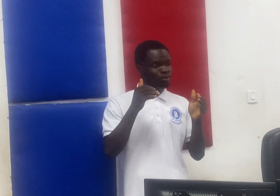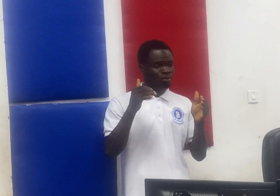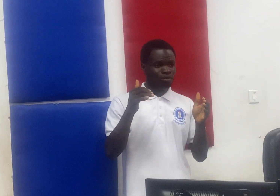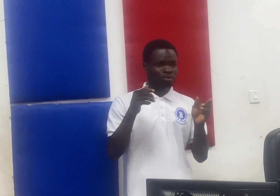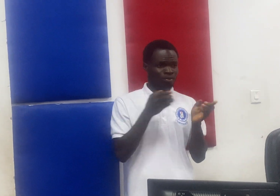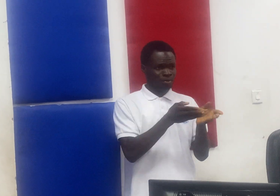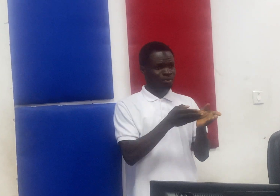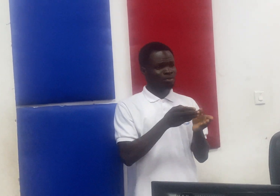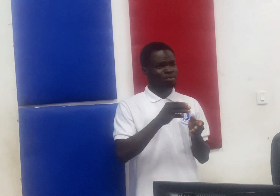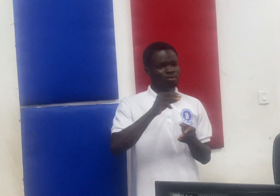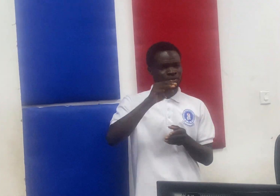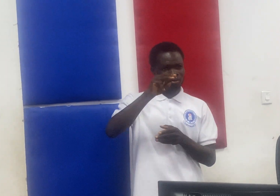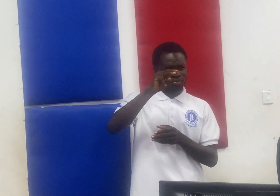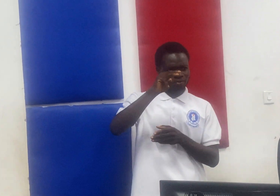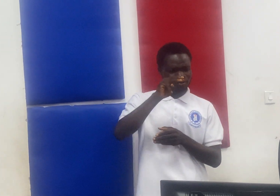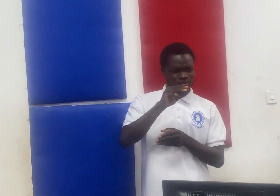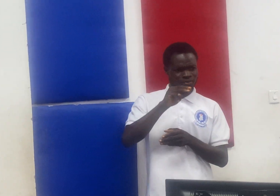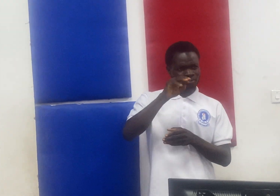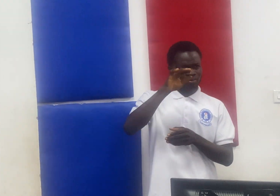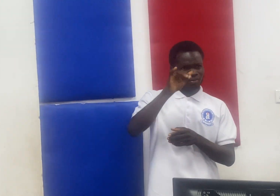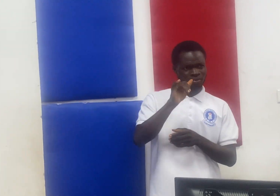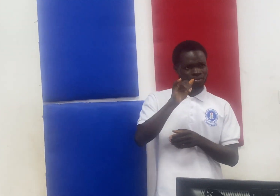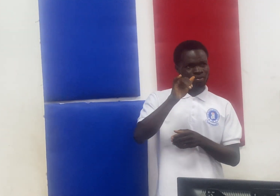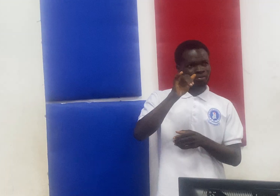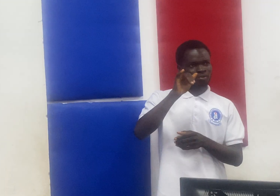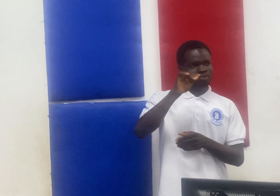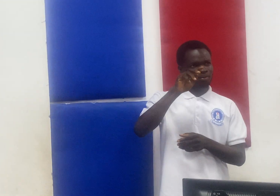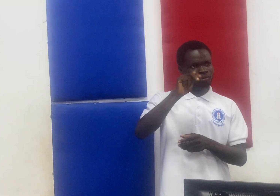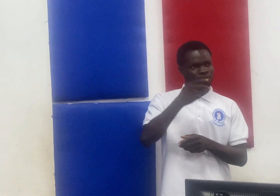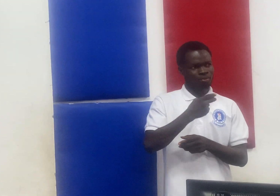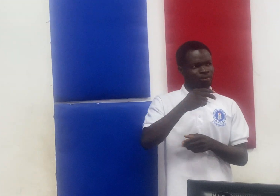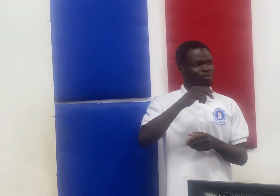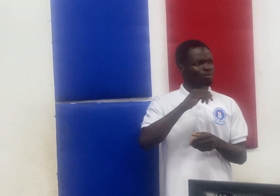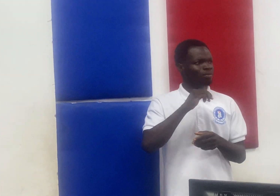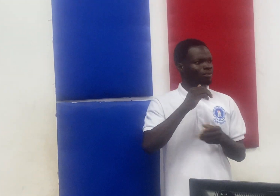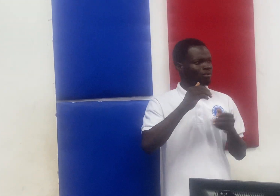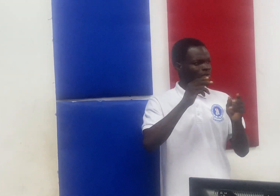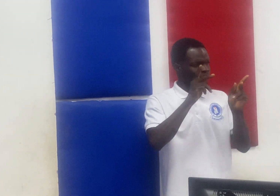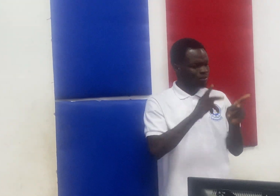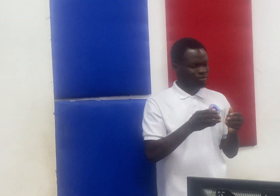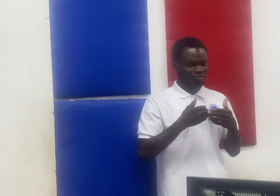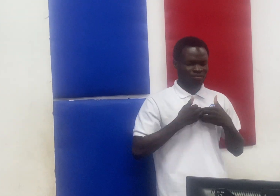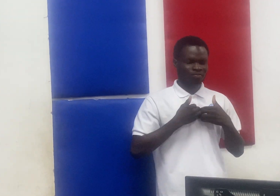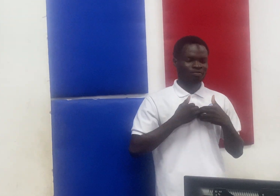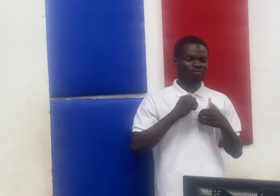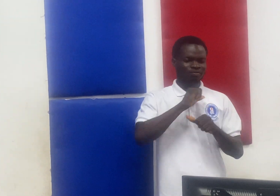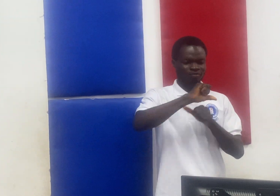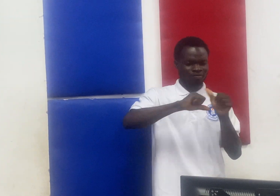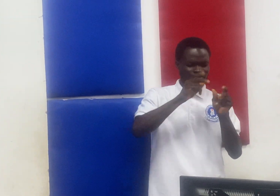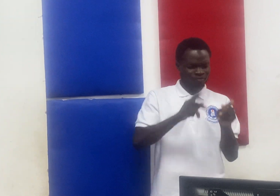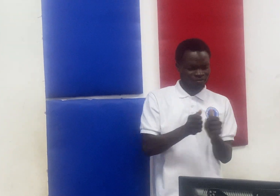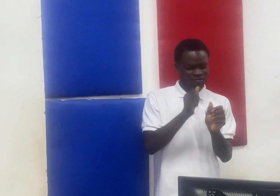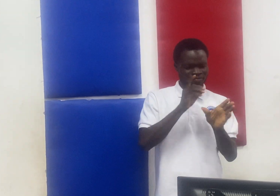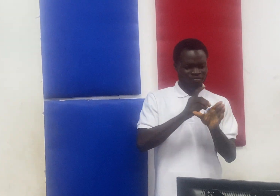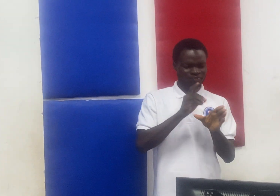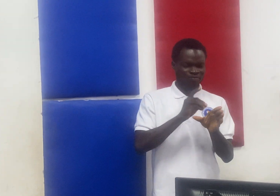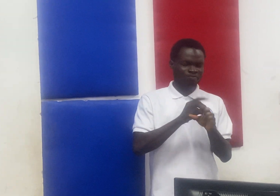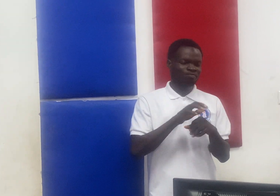have about persons with disability. Thank you. Okay, what you are saying is very true, because I